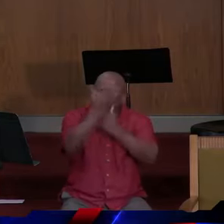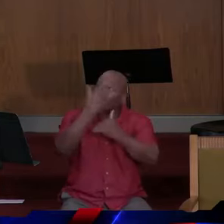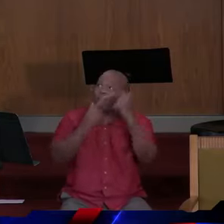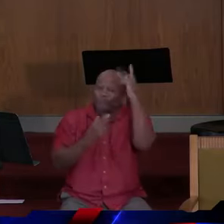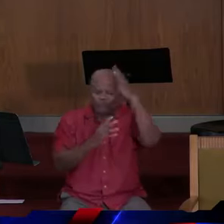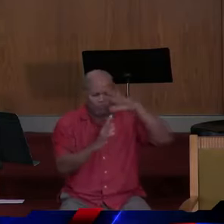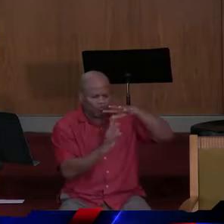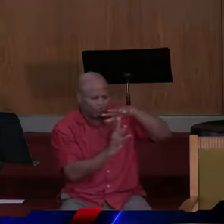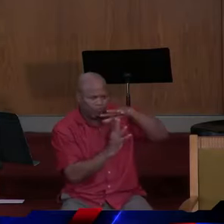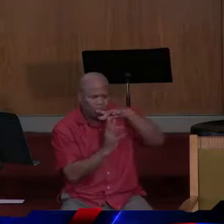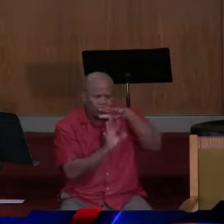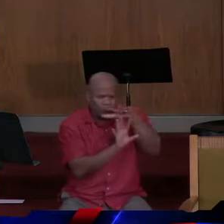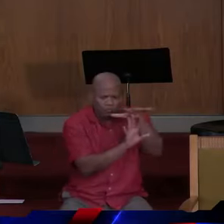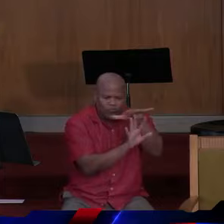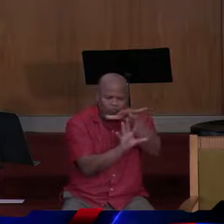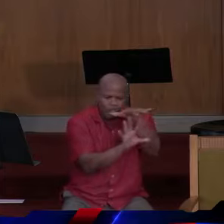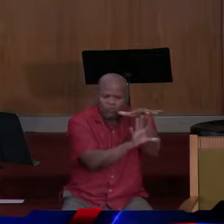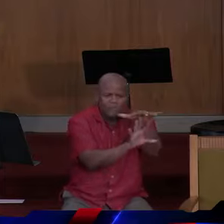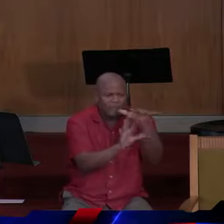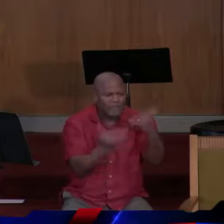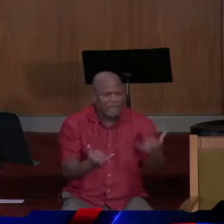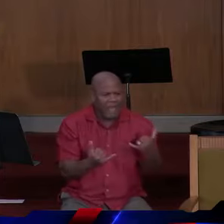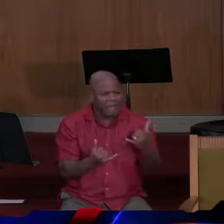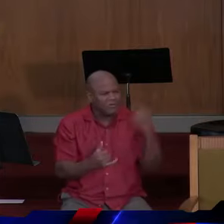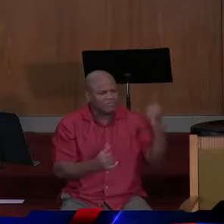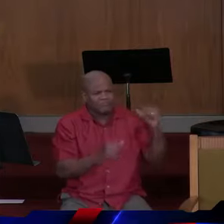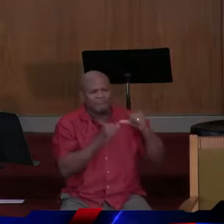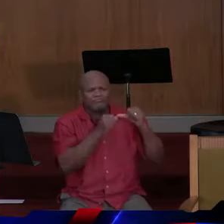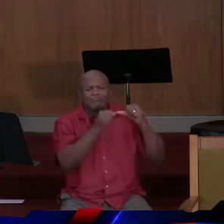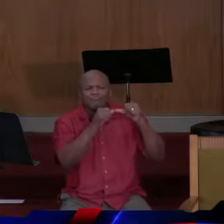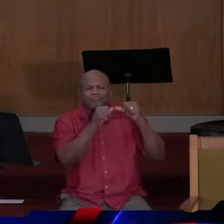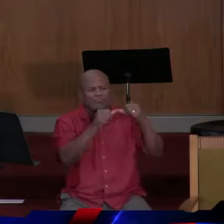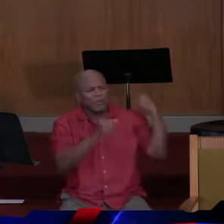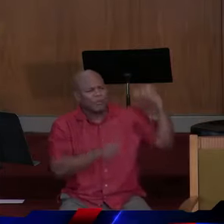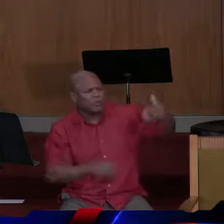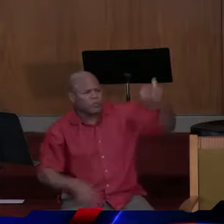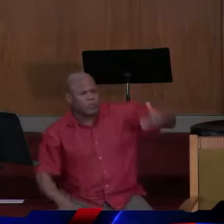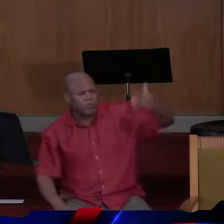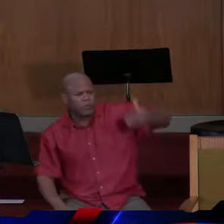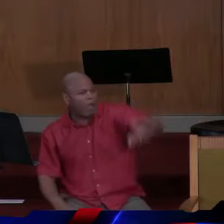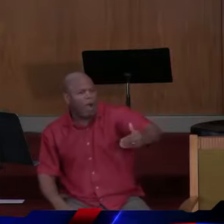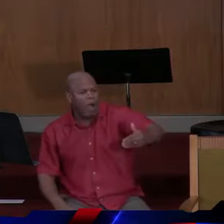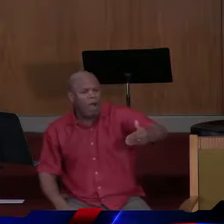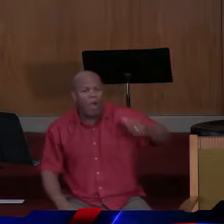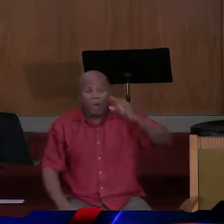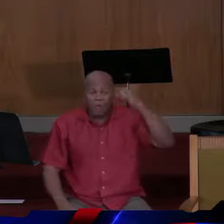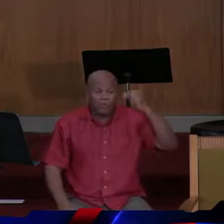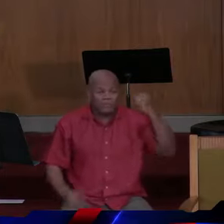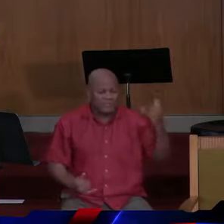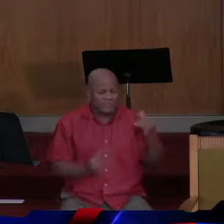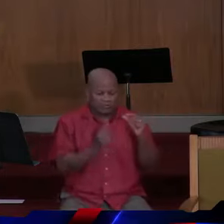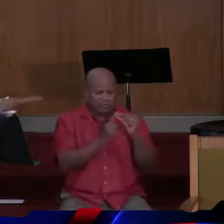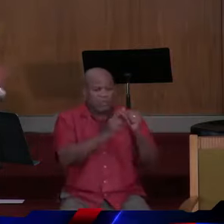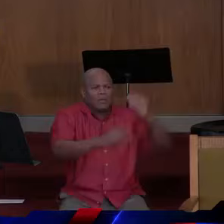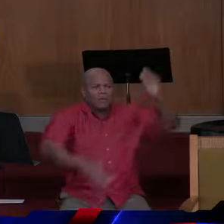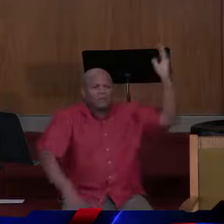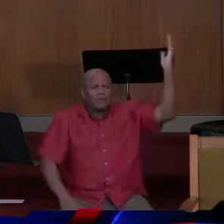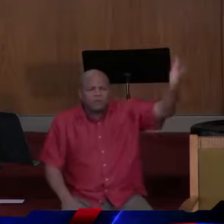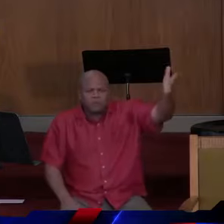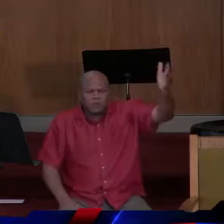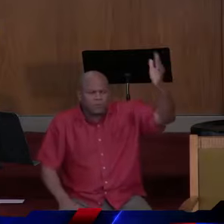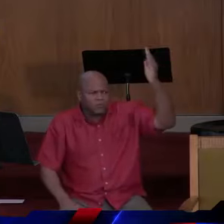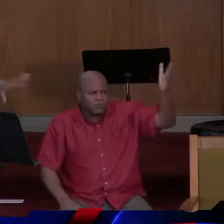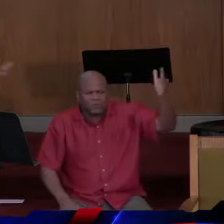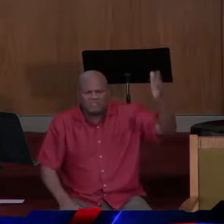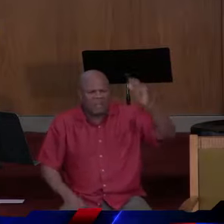their lives, not only now, but for generations to come. What about us? Moses is giving this word, and it's not just a